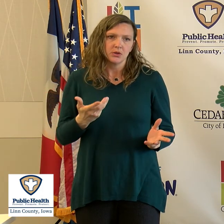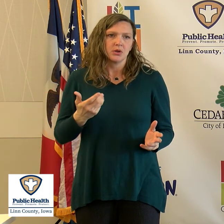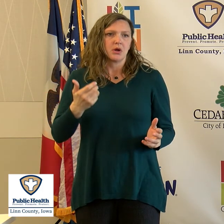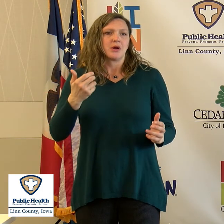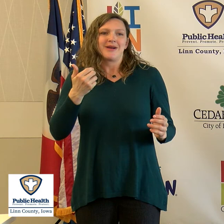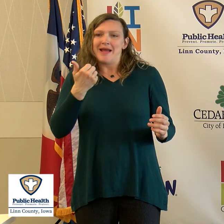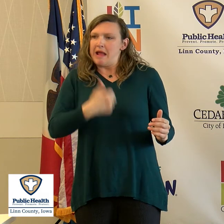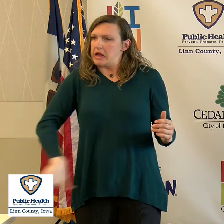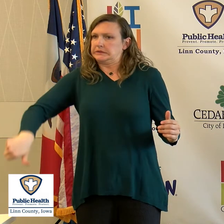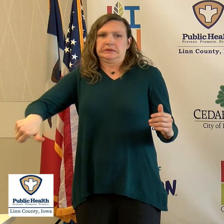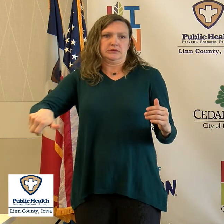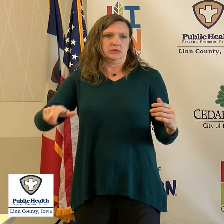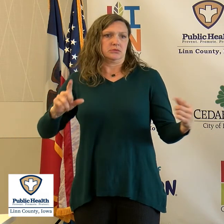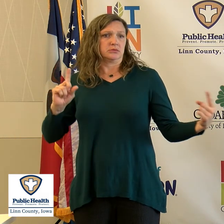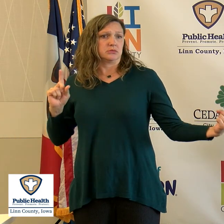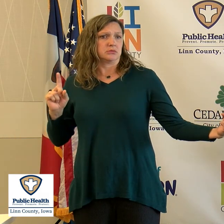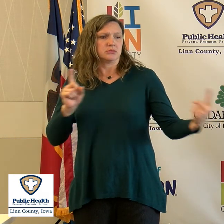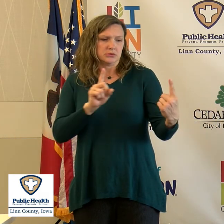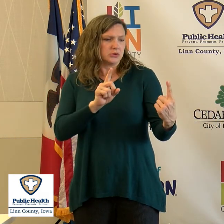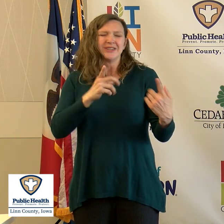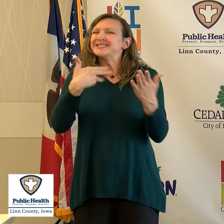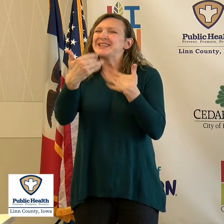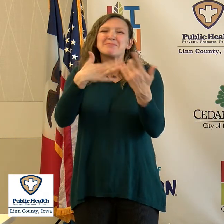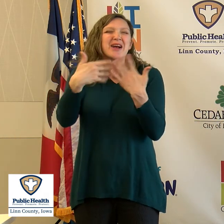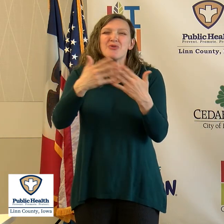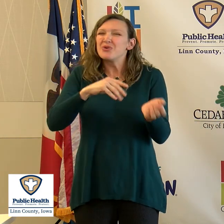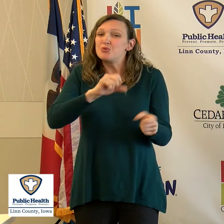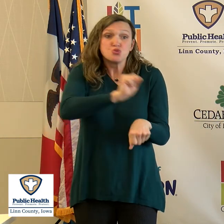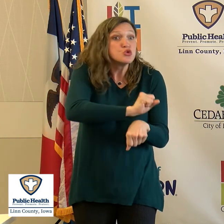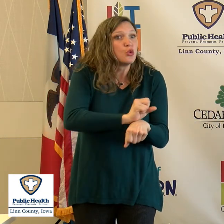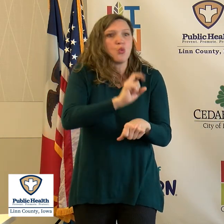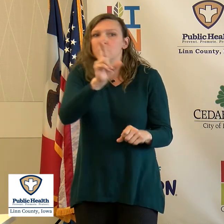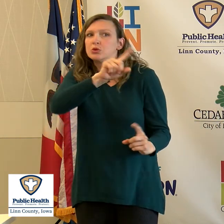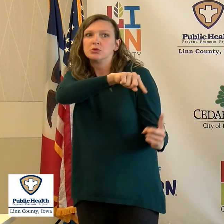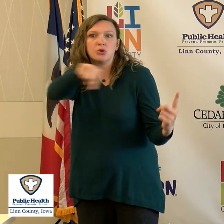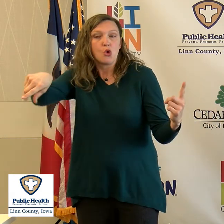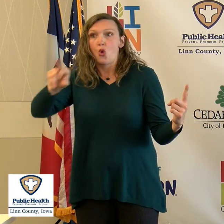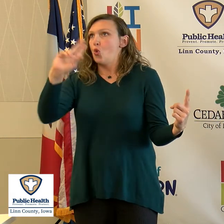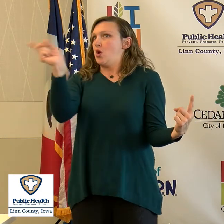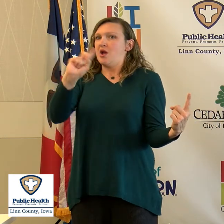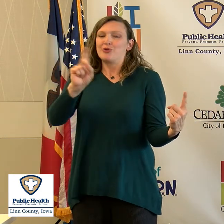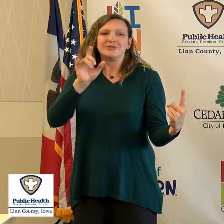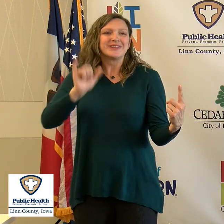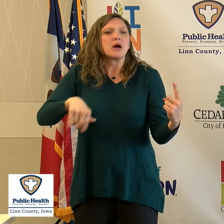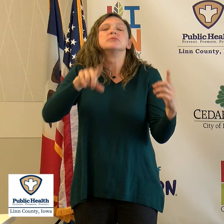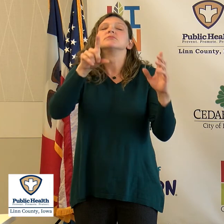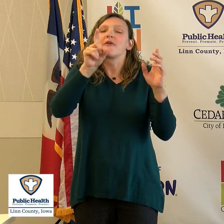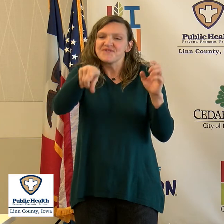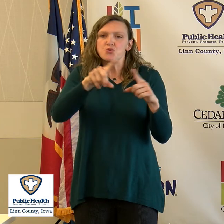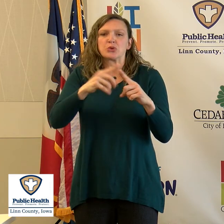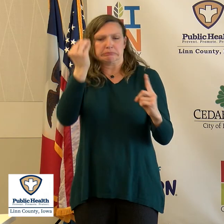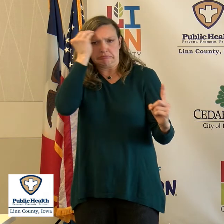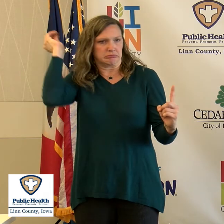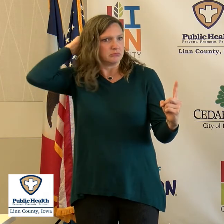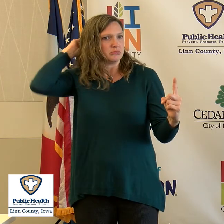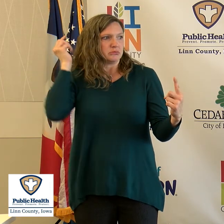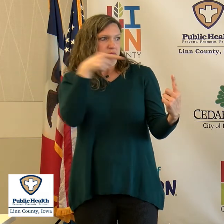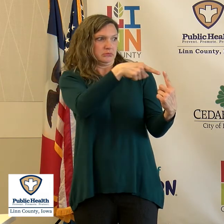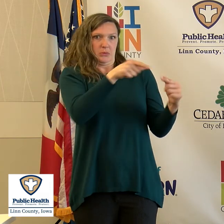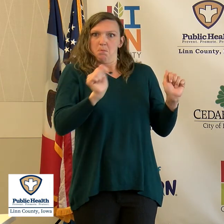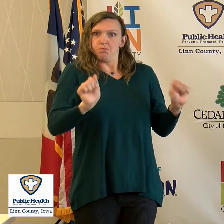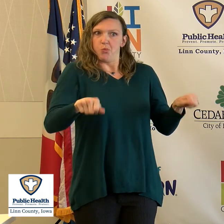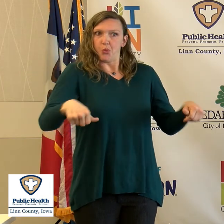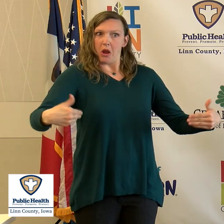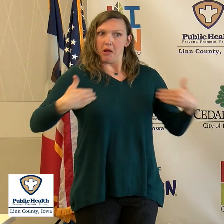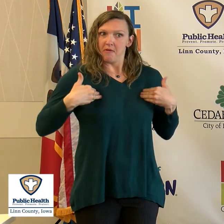with COVID-19, no matter how mild symptoms may appear. There are specific